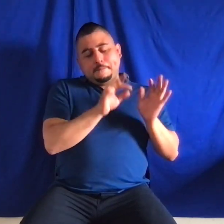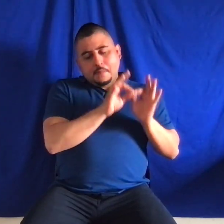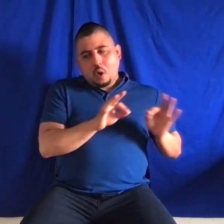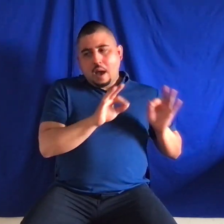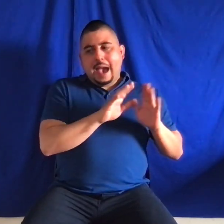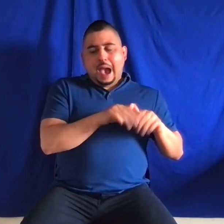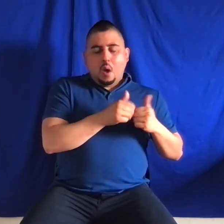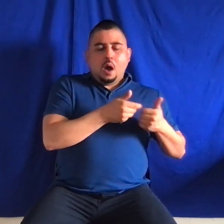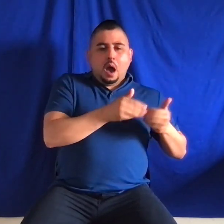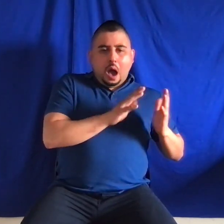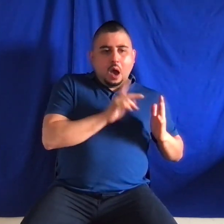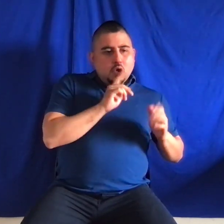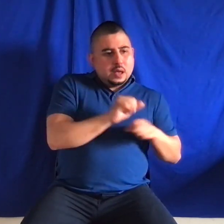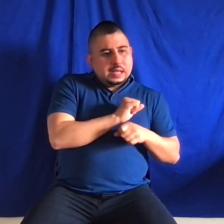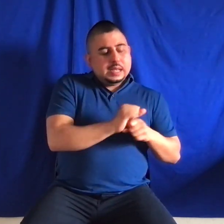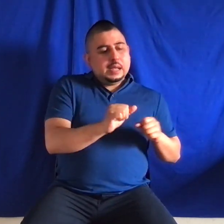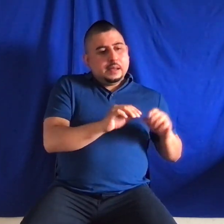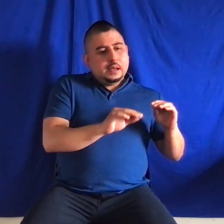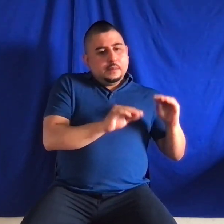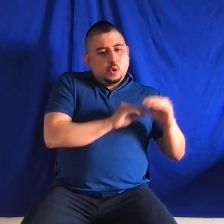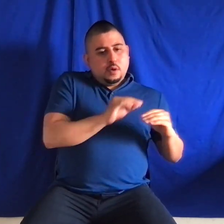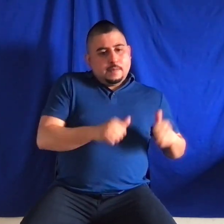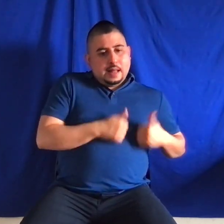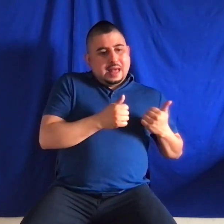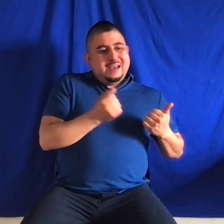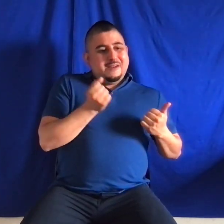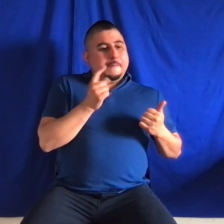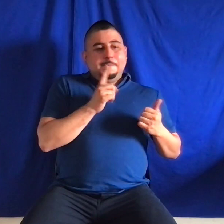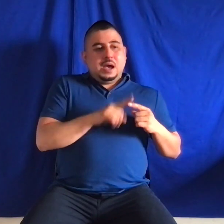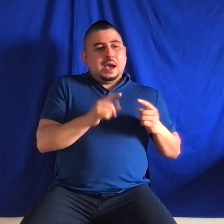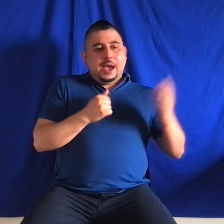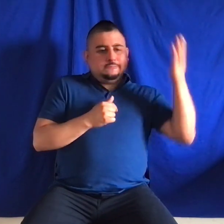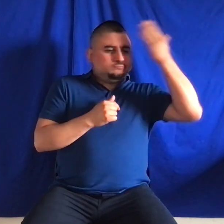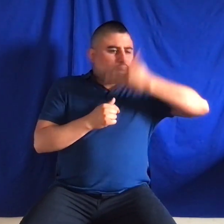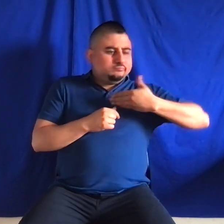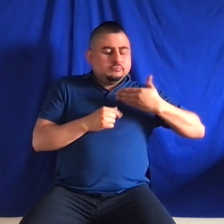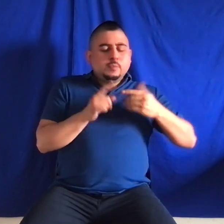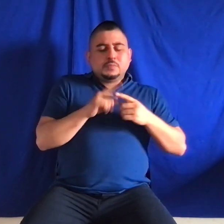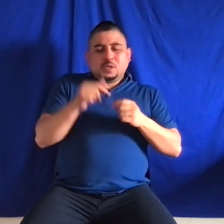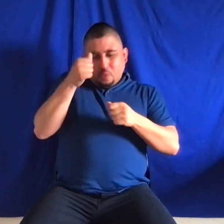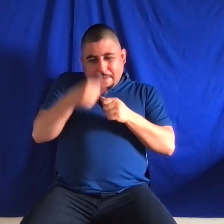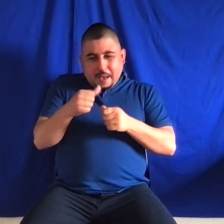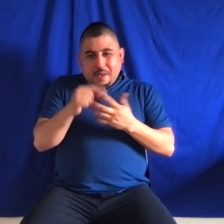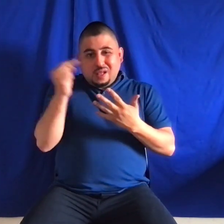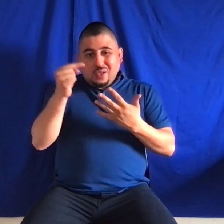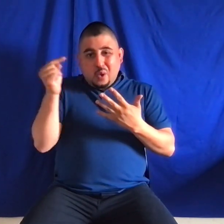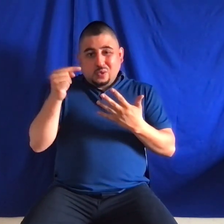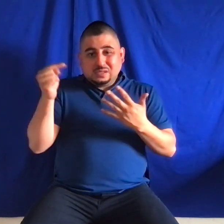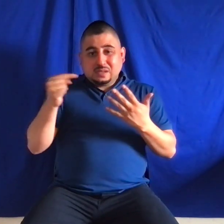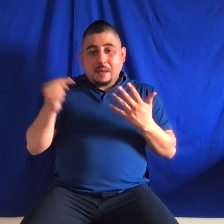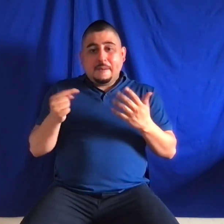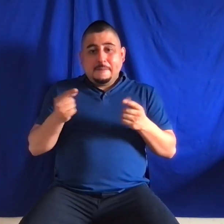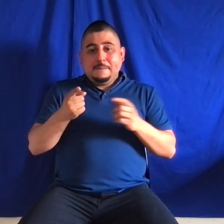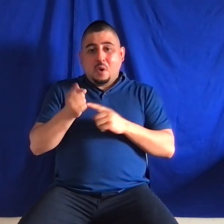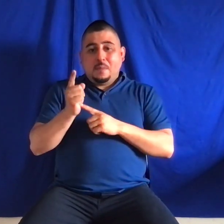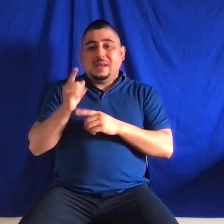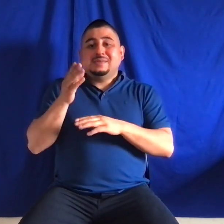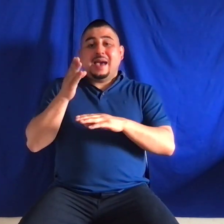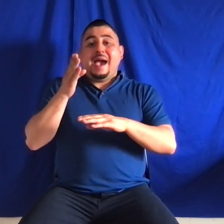then. I just didn't know it. But the more we can recall those moments, even after the fact,